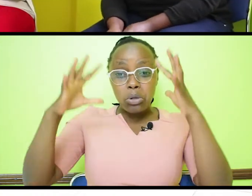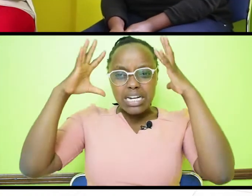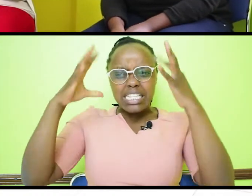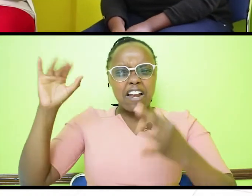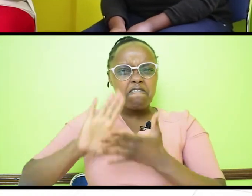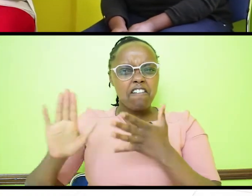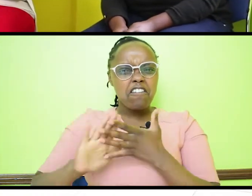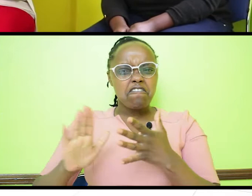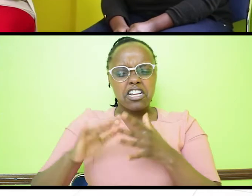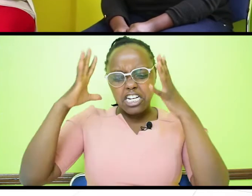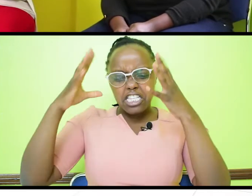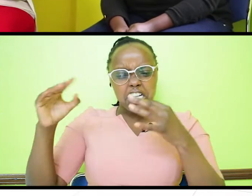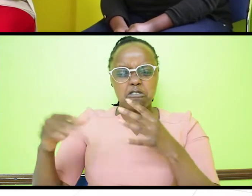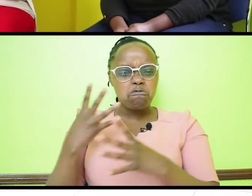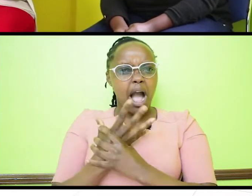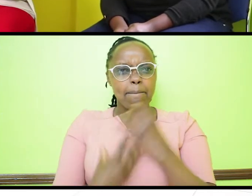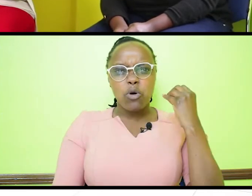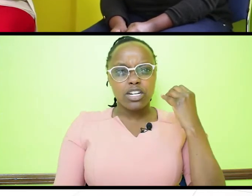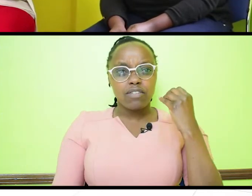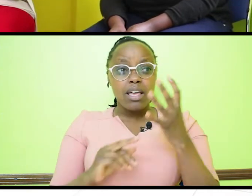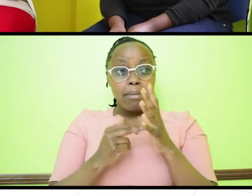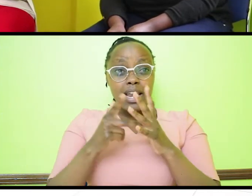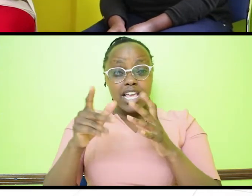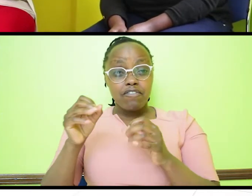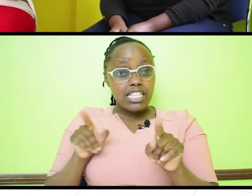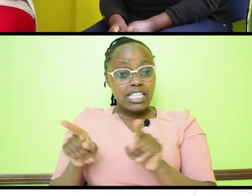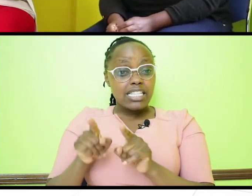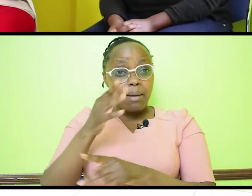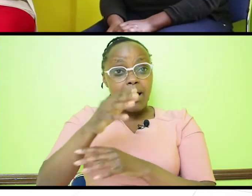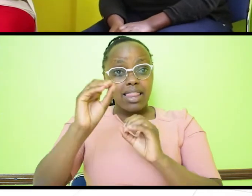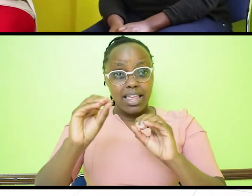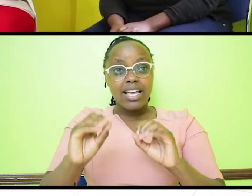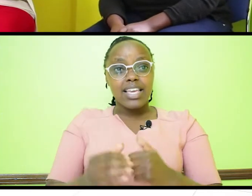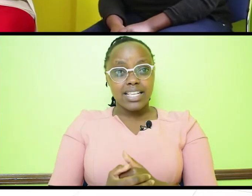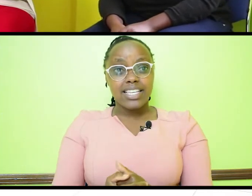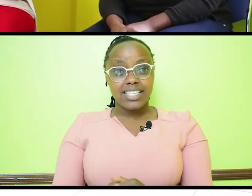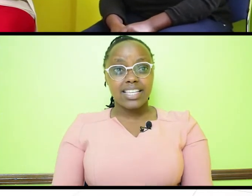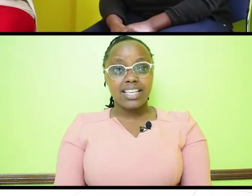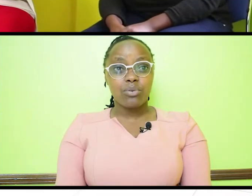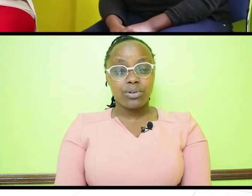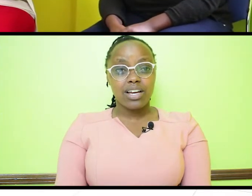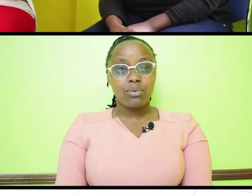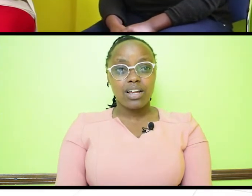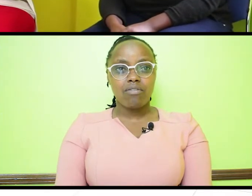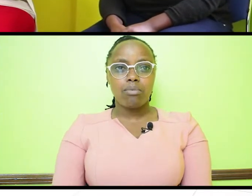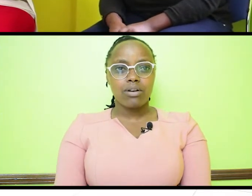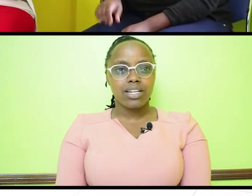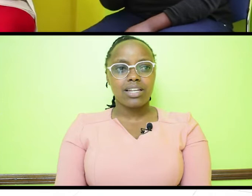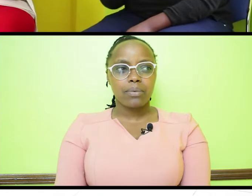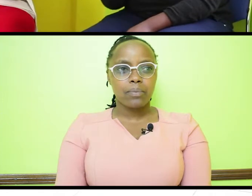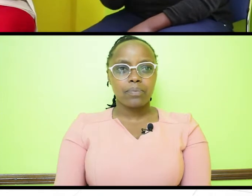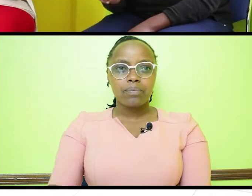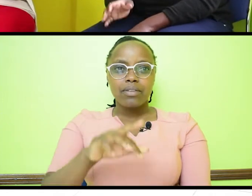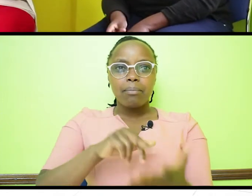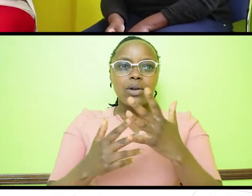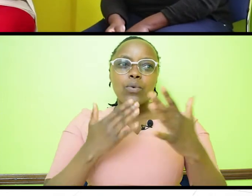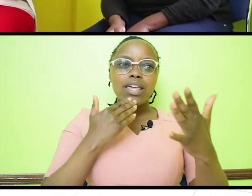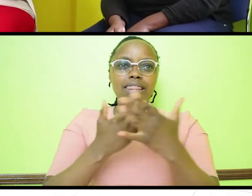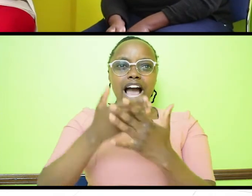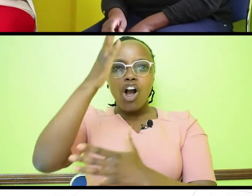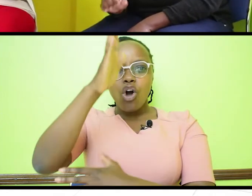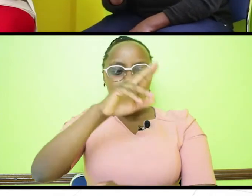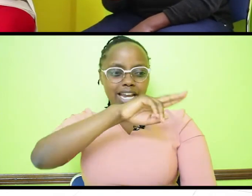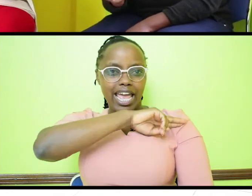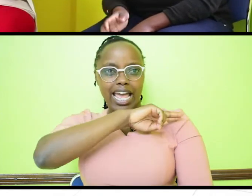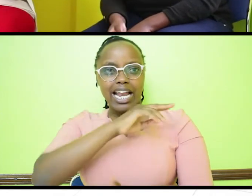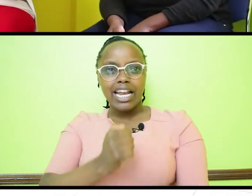a drastic decision of aborting if she wasn't around you or if she didn't talk to you. Yes, I would have aborted. So we